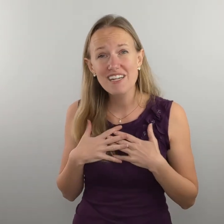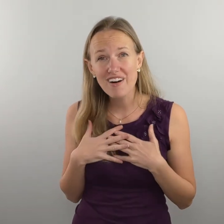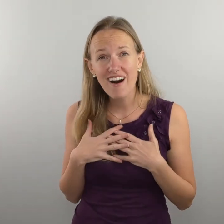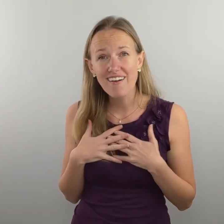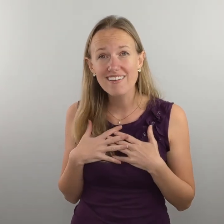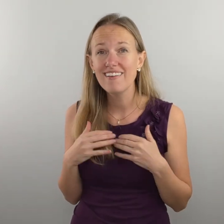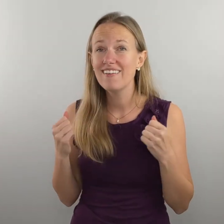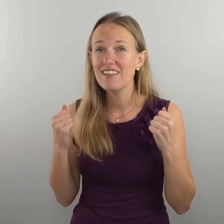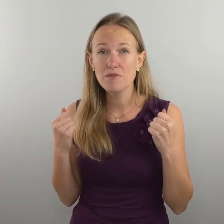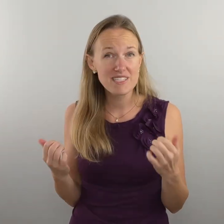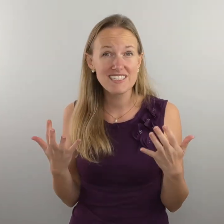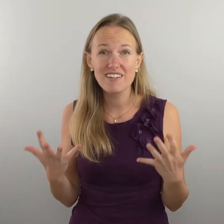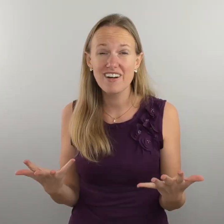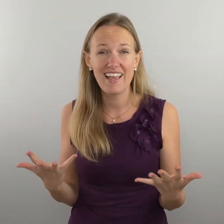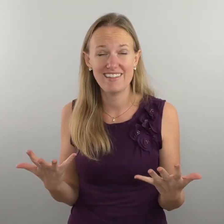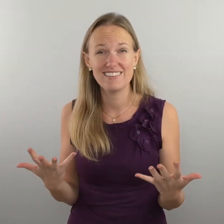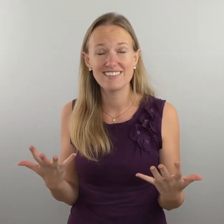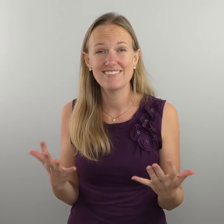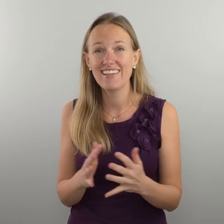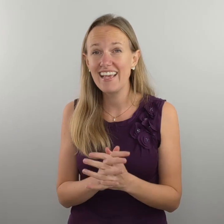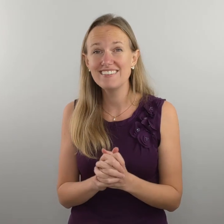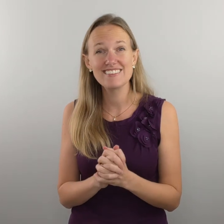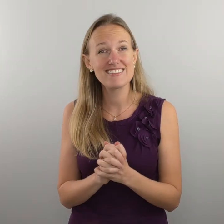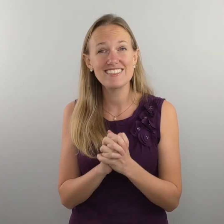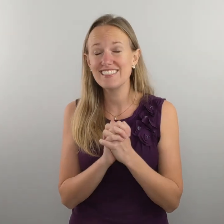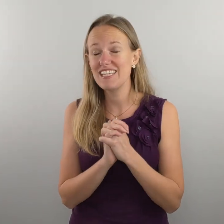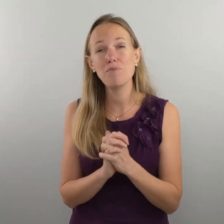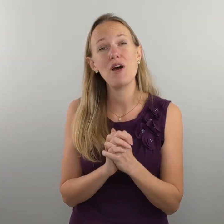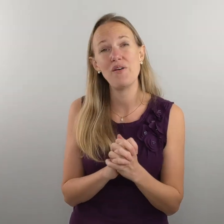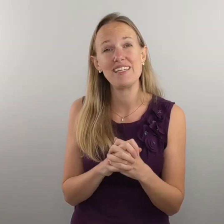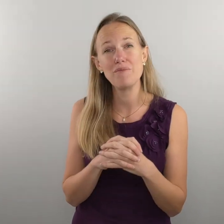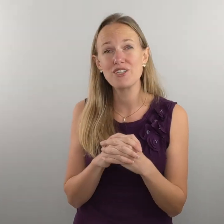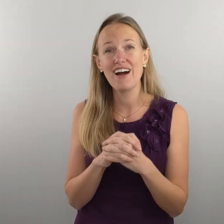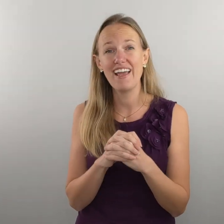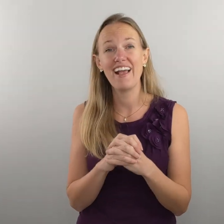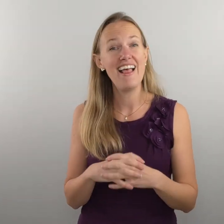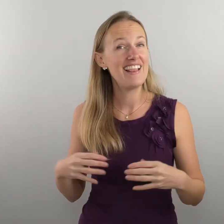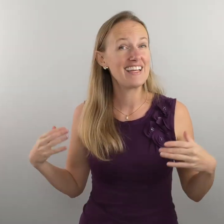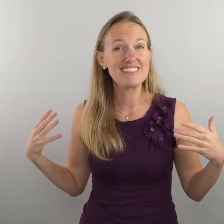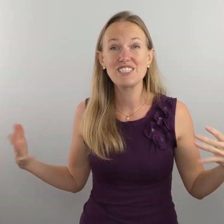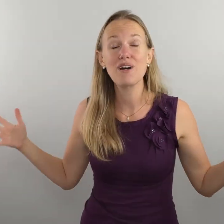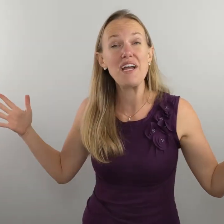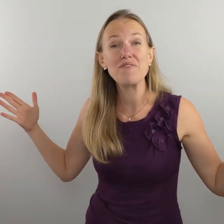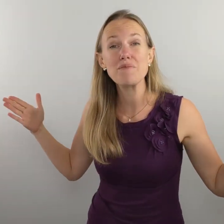our heart than the position of our hands. Okay, so just keep going, keep trying. Let's try it from the